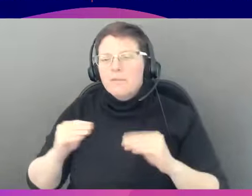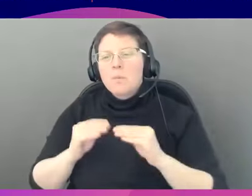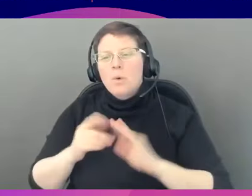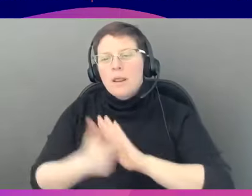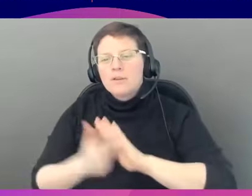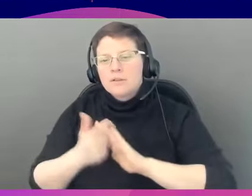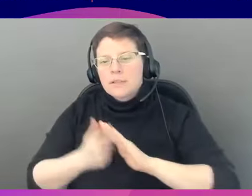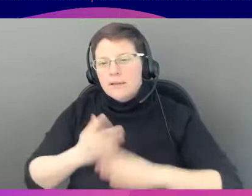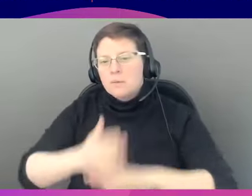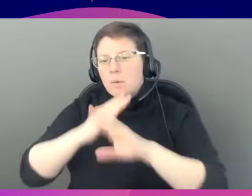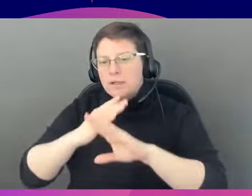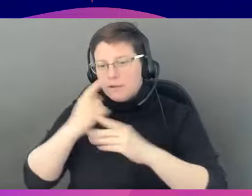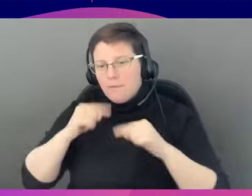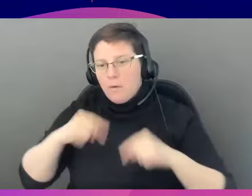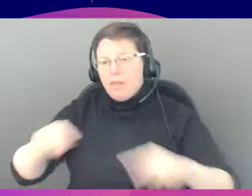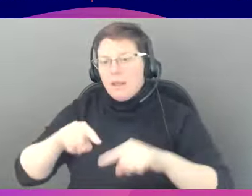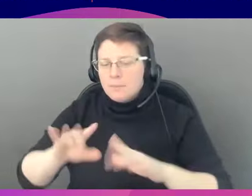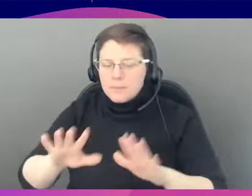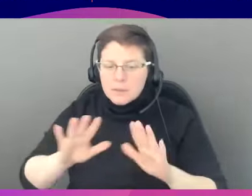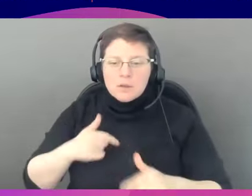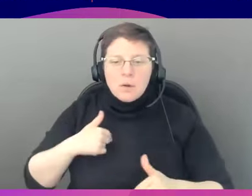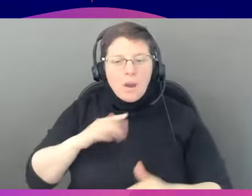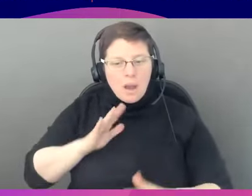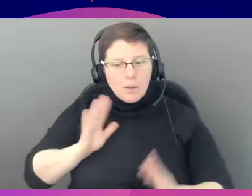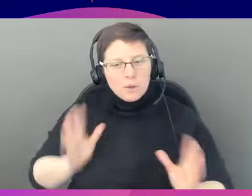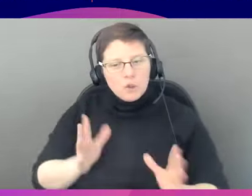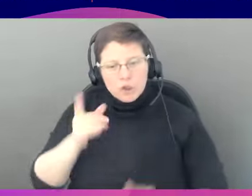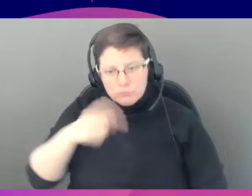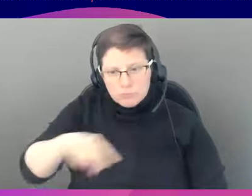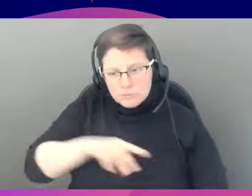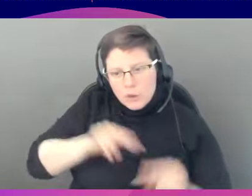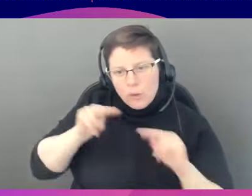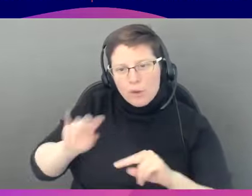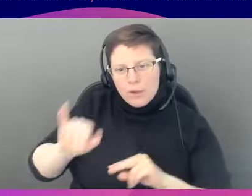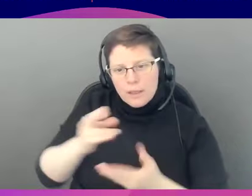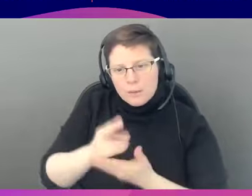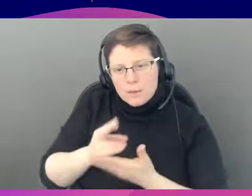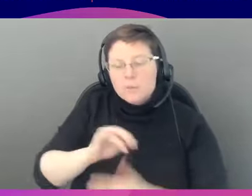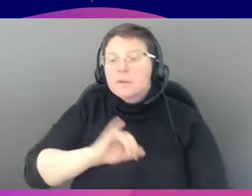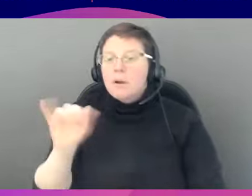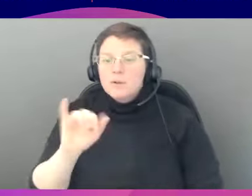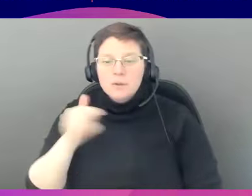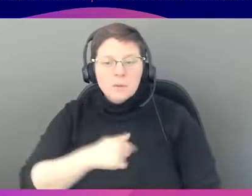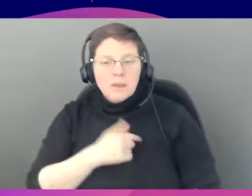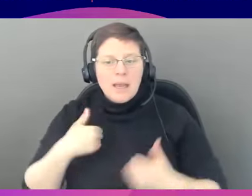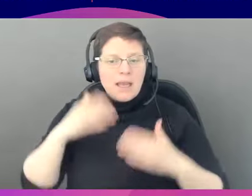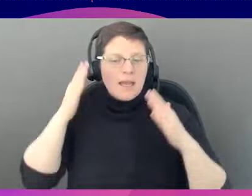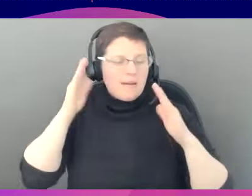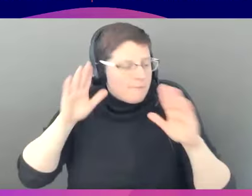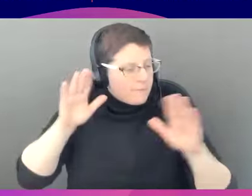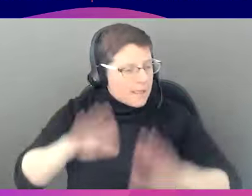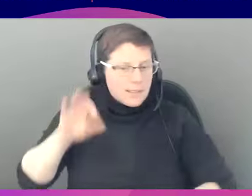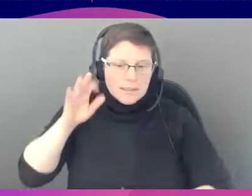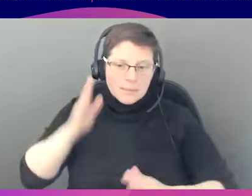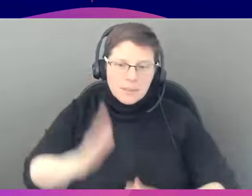of legislation. So I would encourage anyone to check that out. We also had a really fantastic speaker